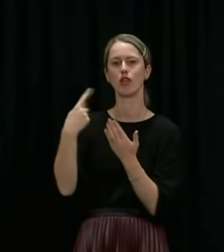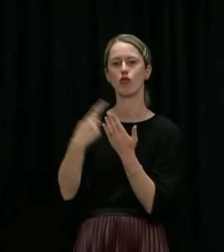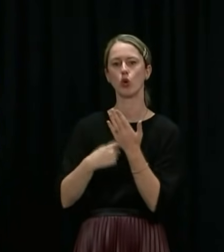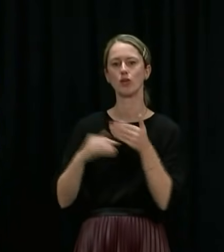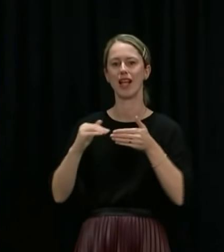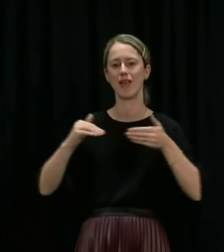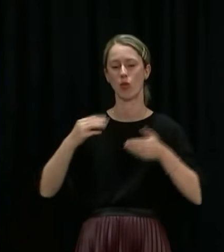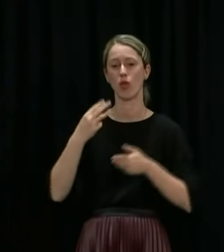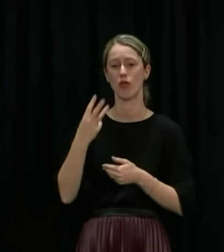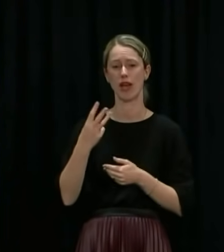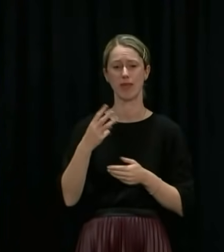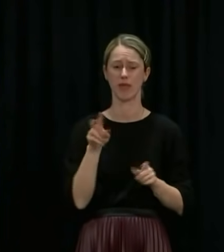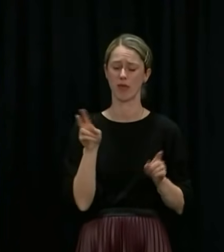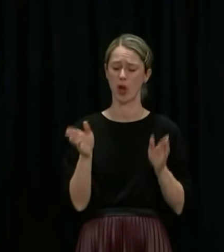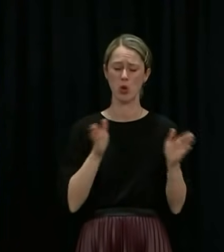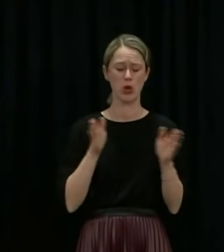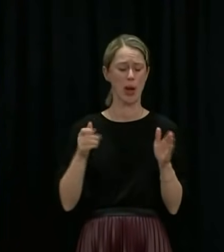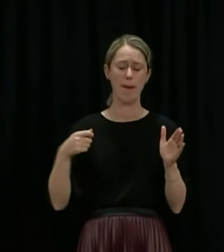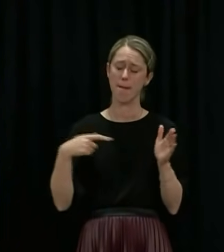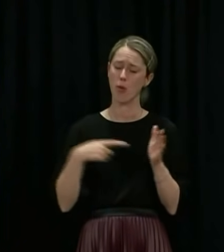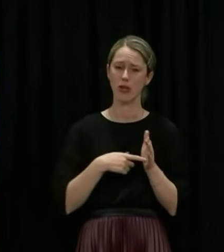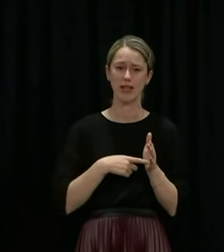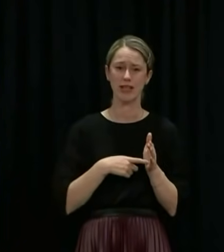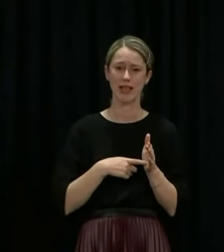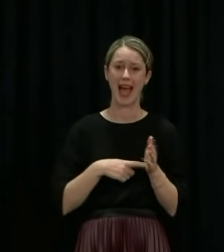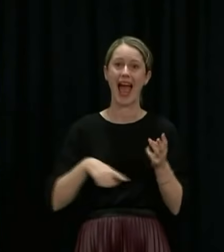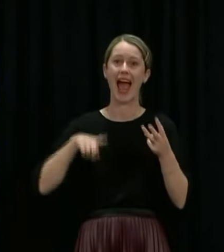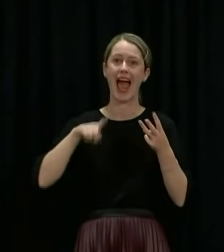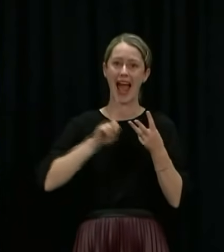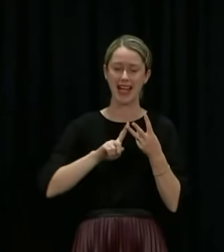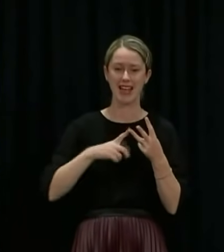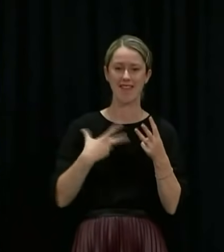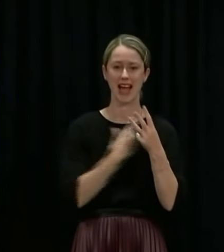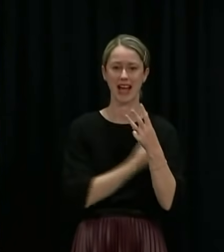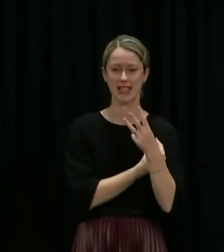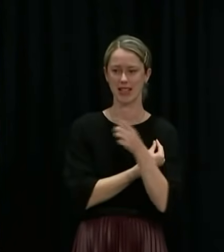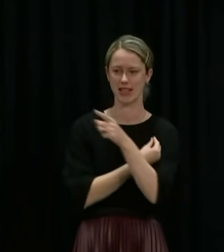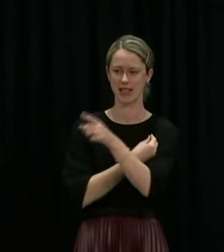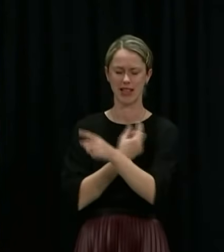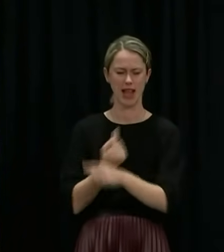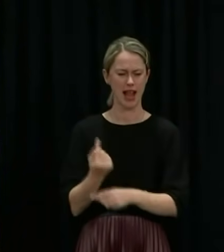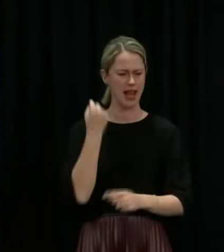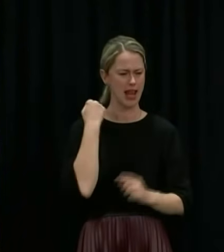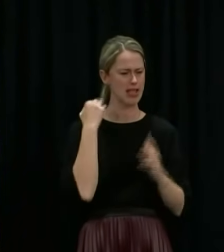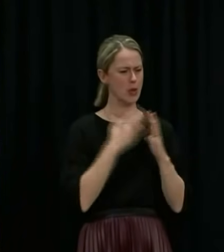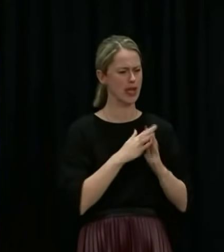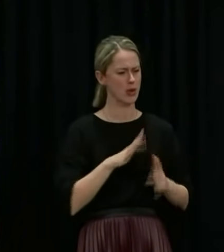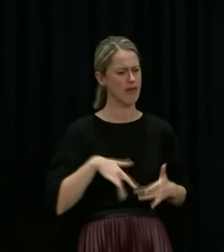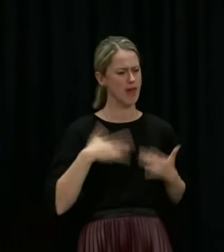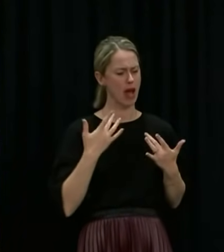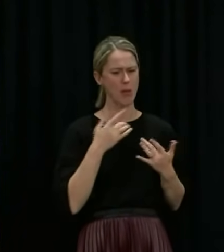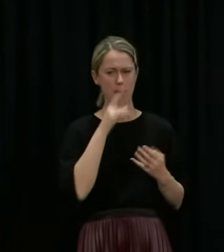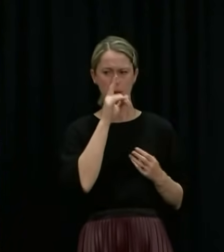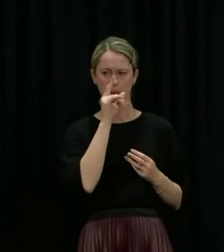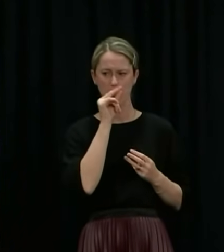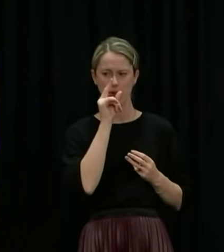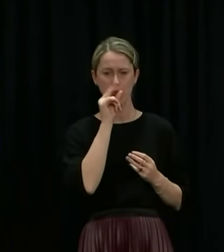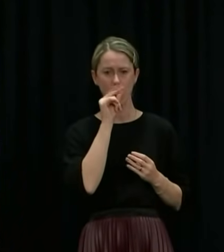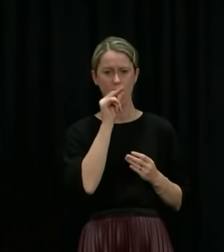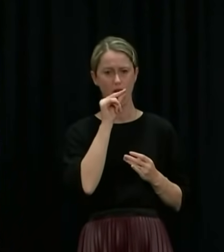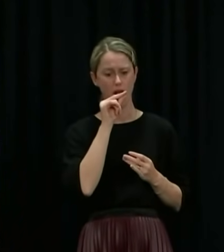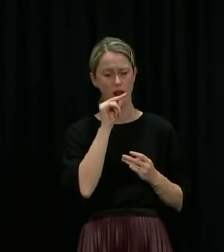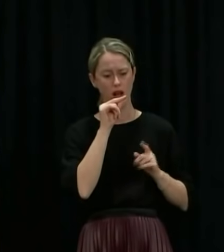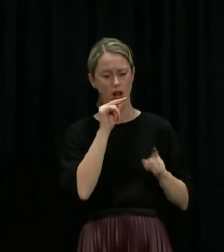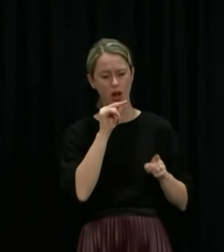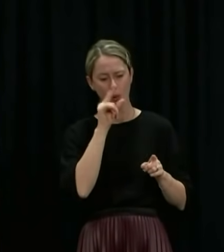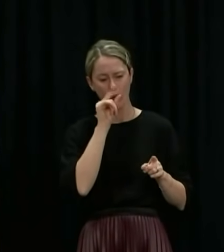3 restrictions. That's very important alongside our increasing vaccination rate. Last week it was still quite possible, people were saying public health teams could still find